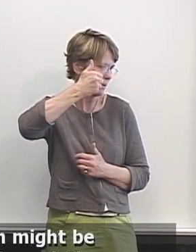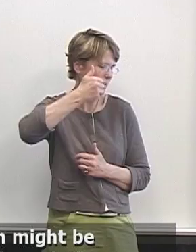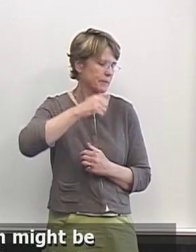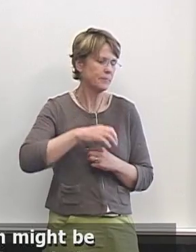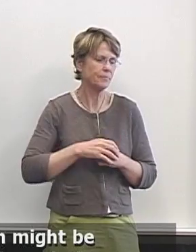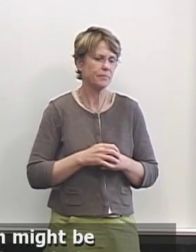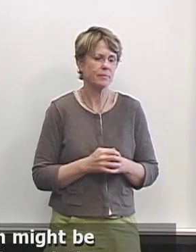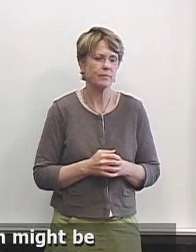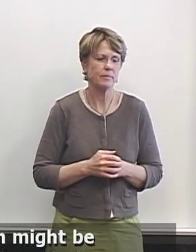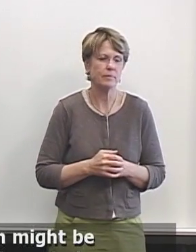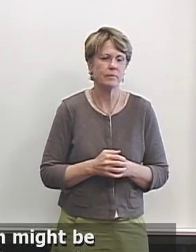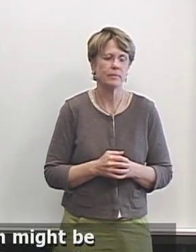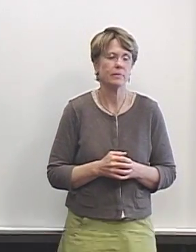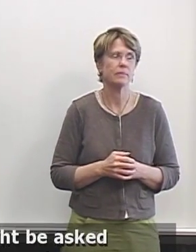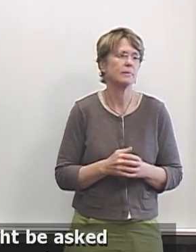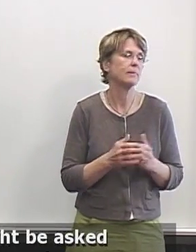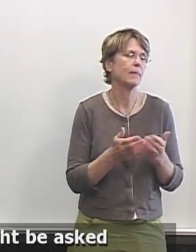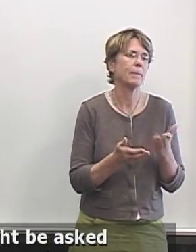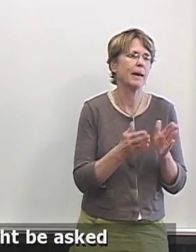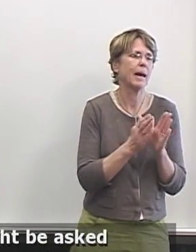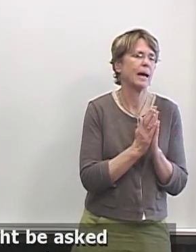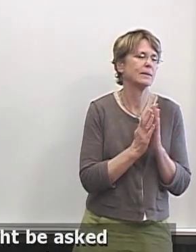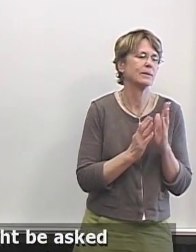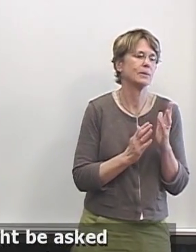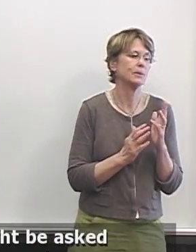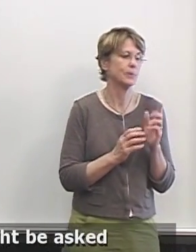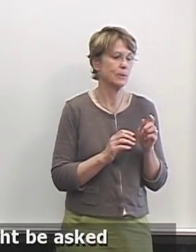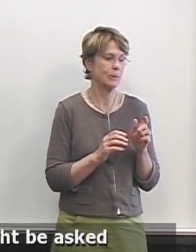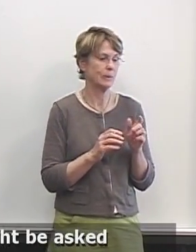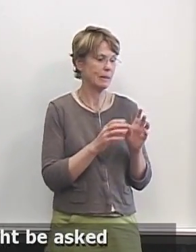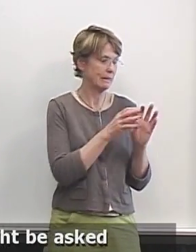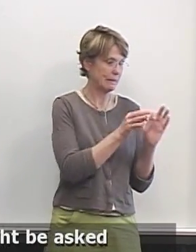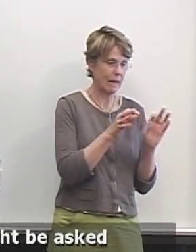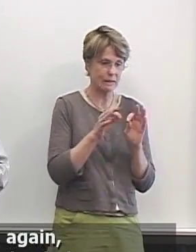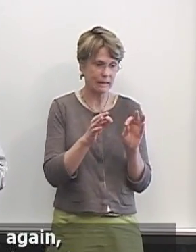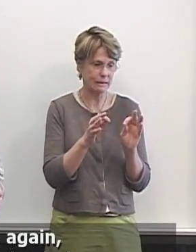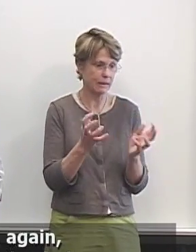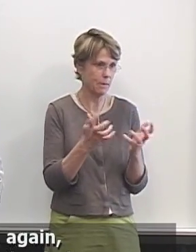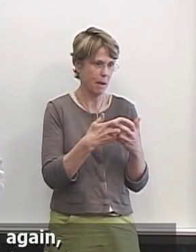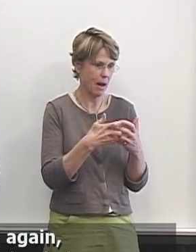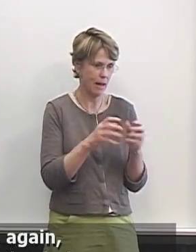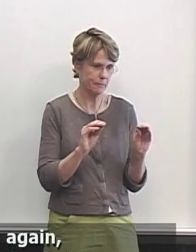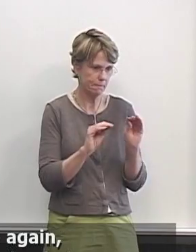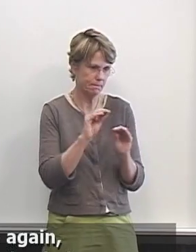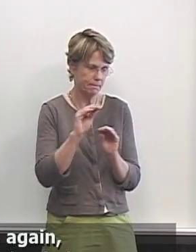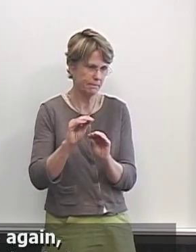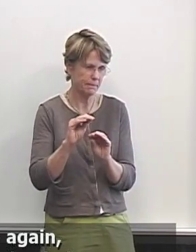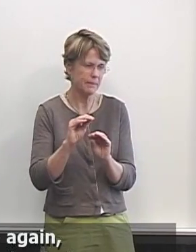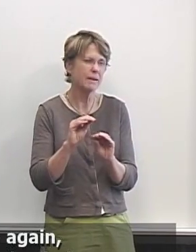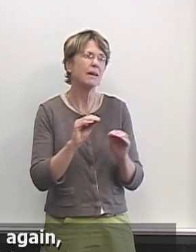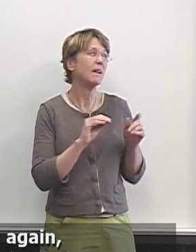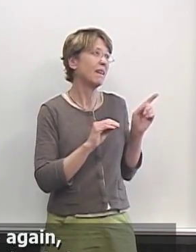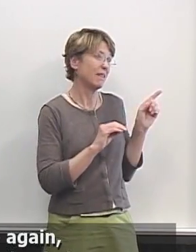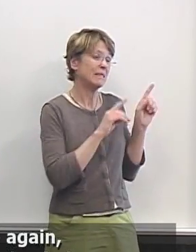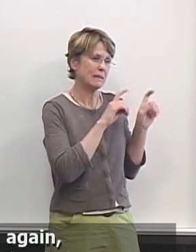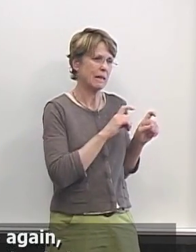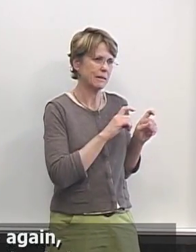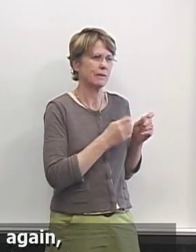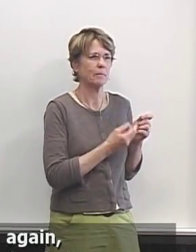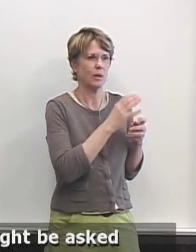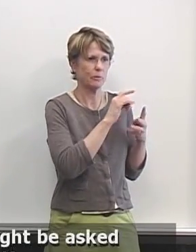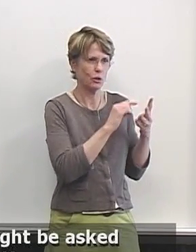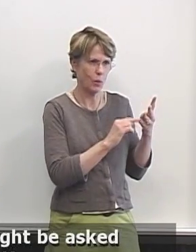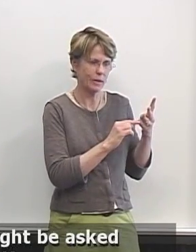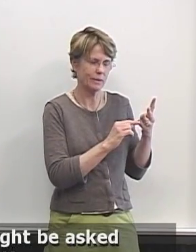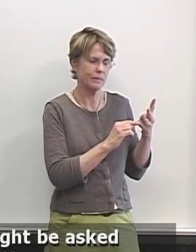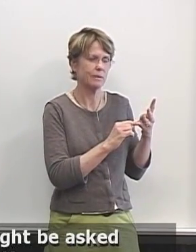formulation. They might be asked to combine sentences, and again, it's a multiple choice. Or